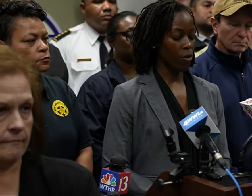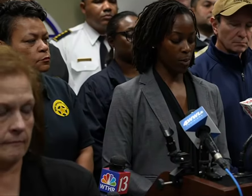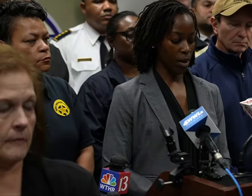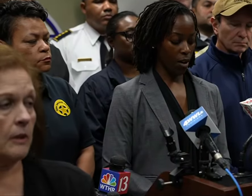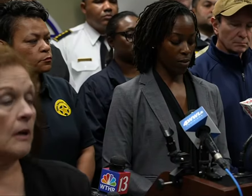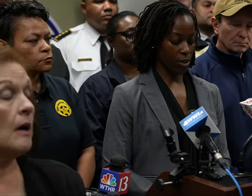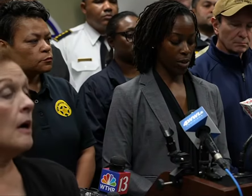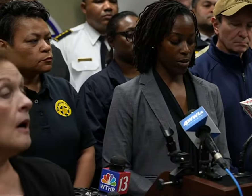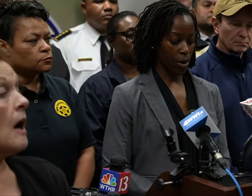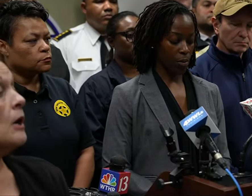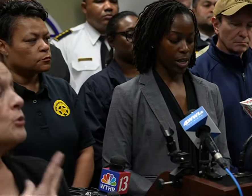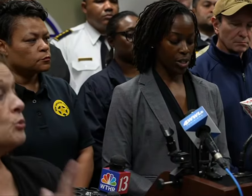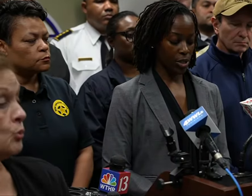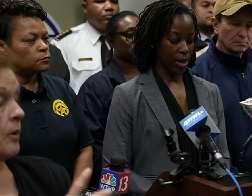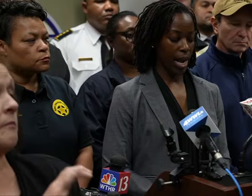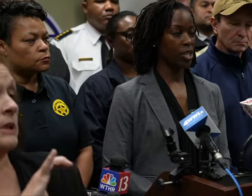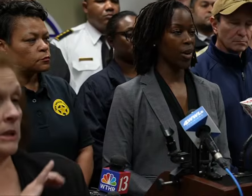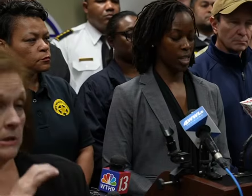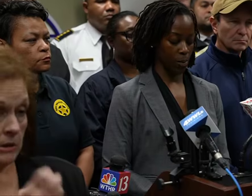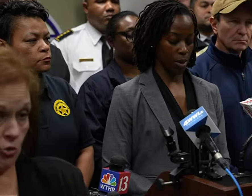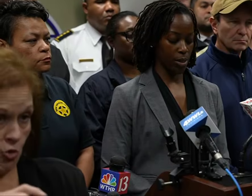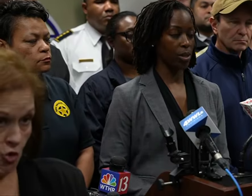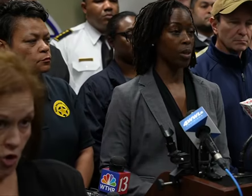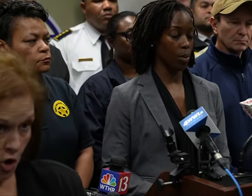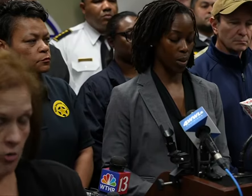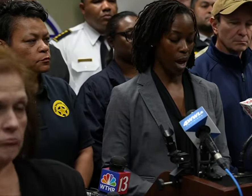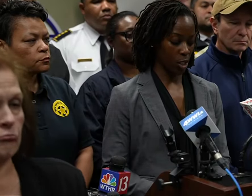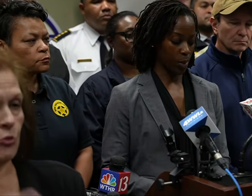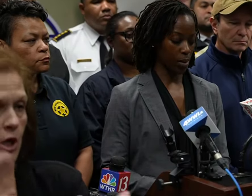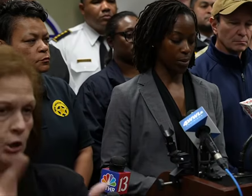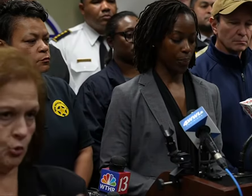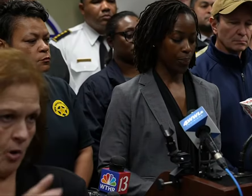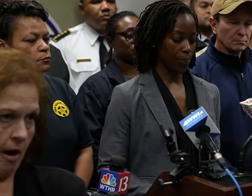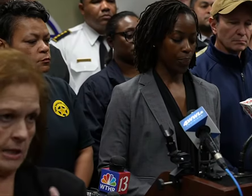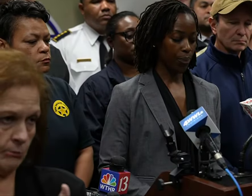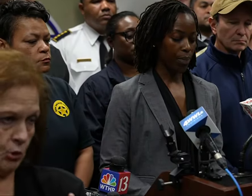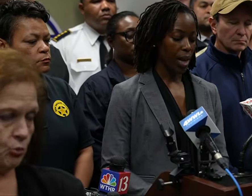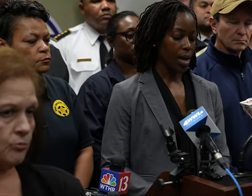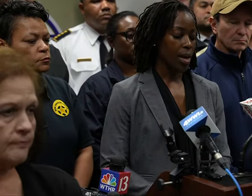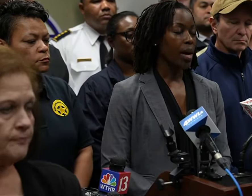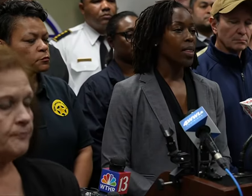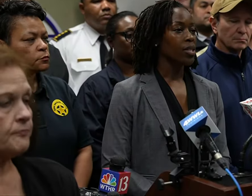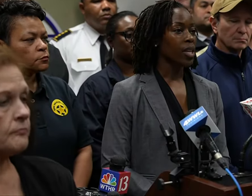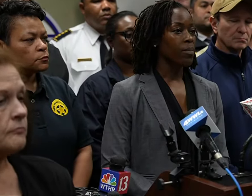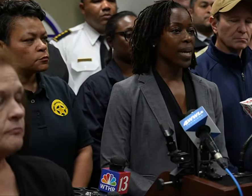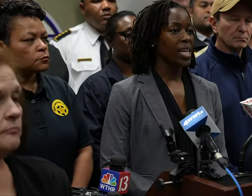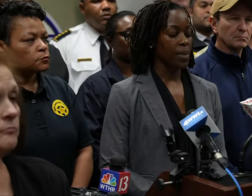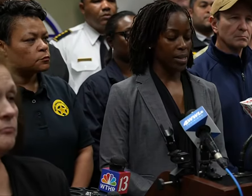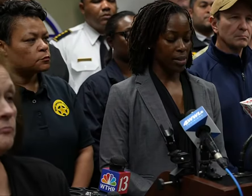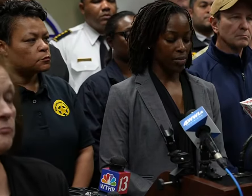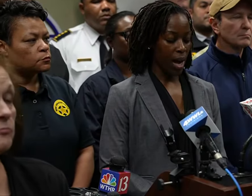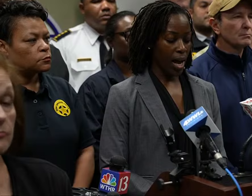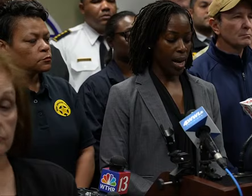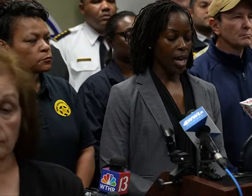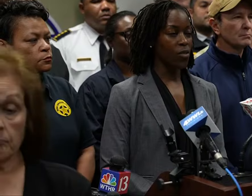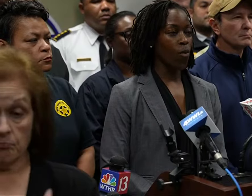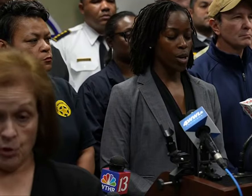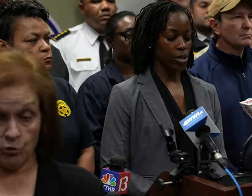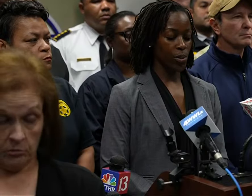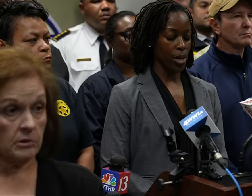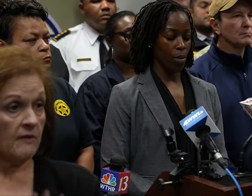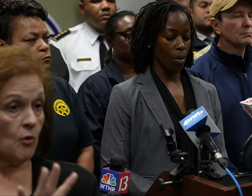law enforcement officers were injured and transported to local hospitals. The subject has been identified